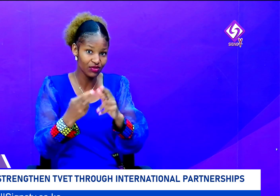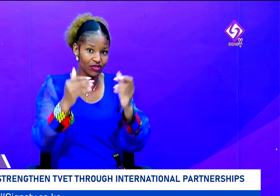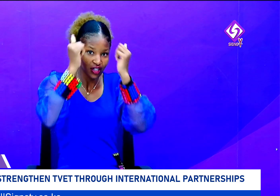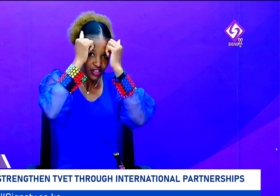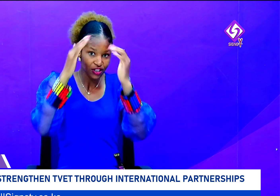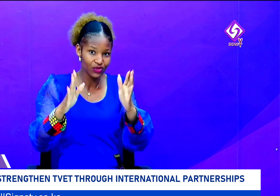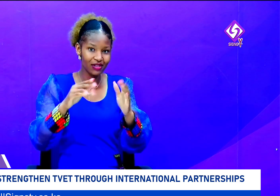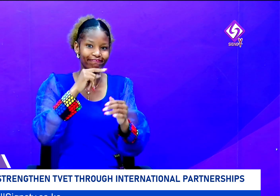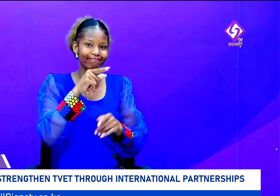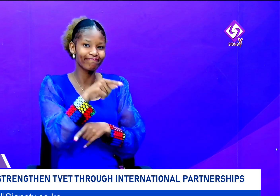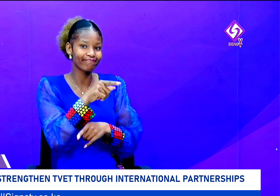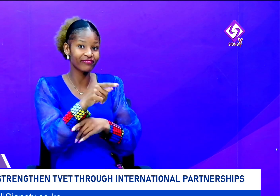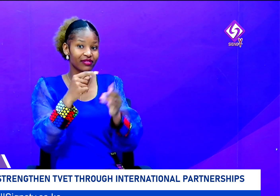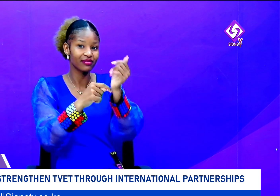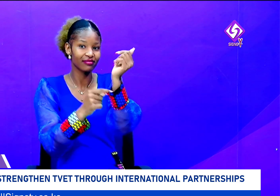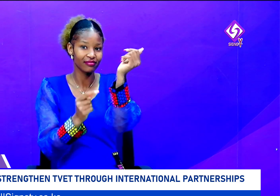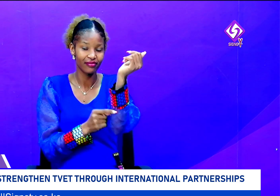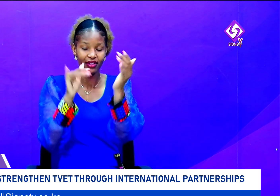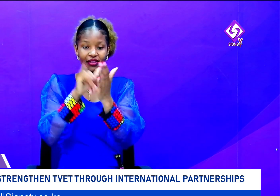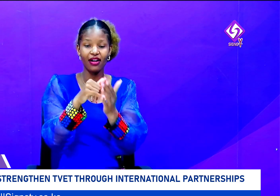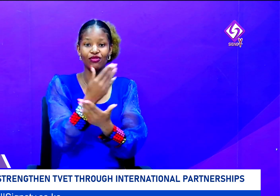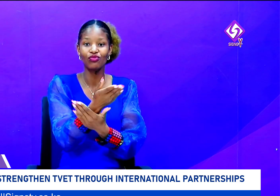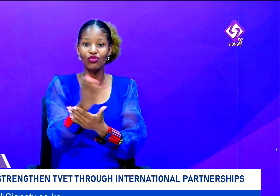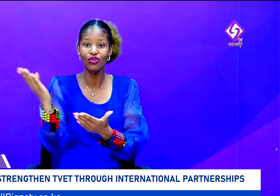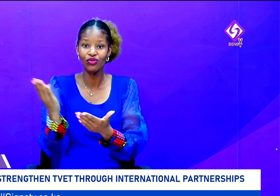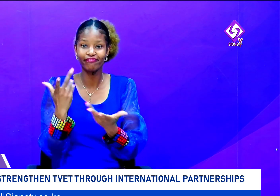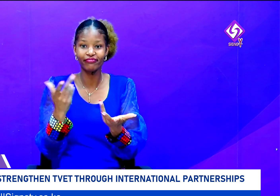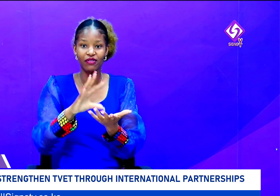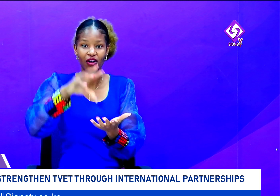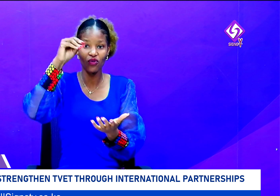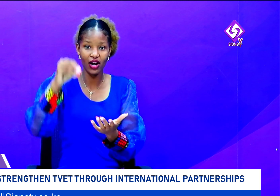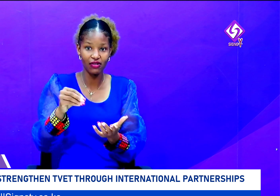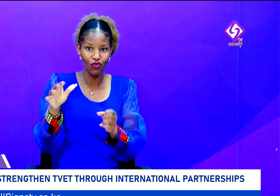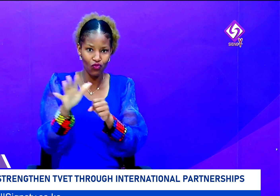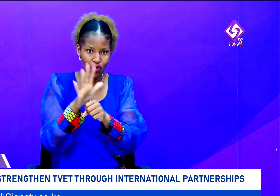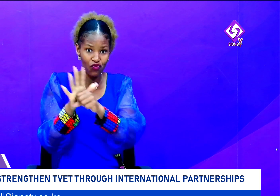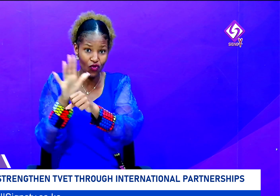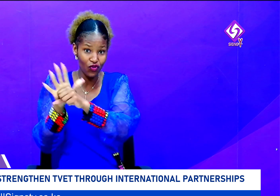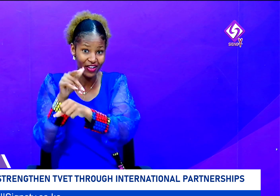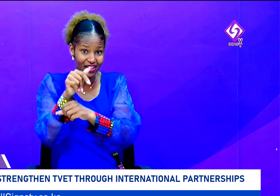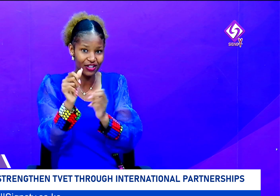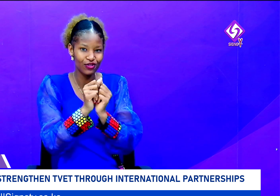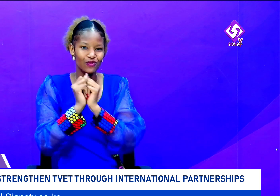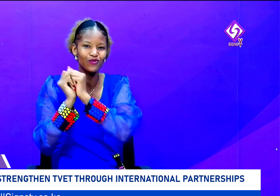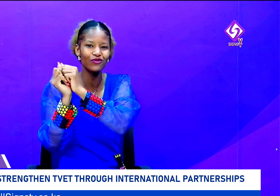urged learners to increase their efforts in technical and technology-related studies.